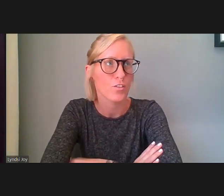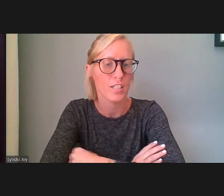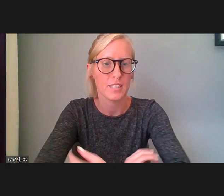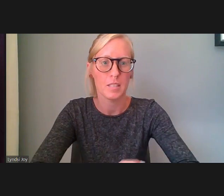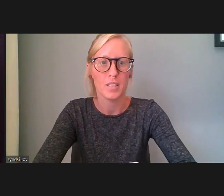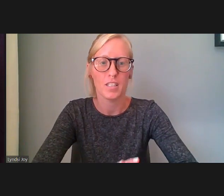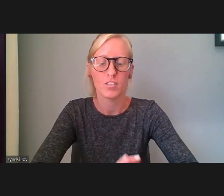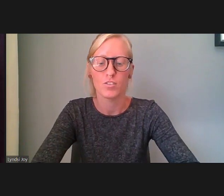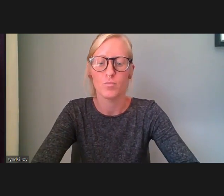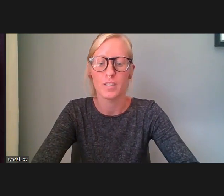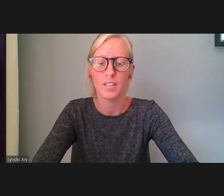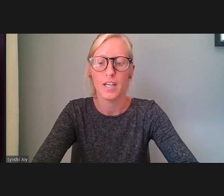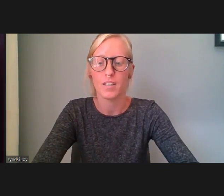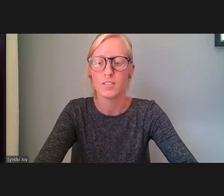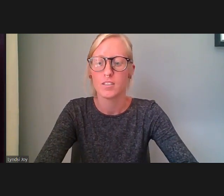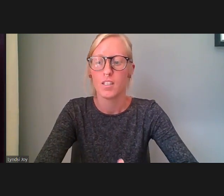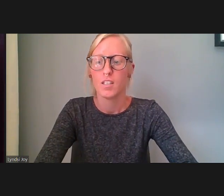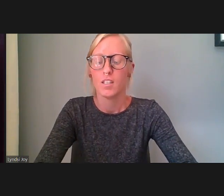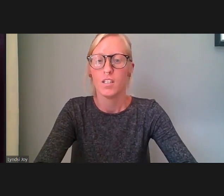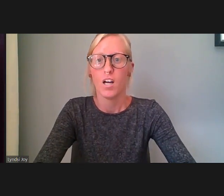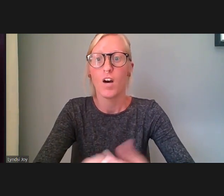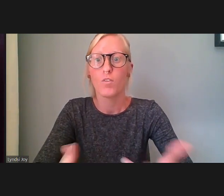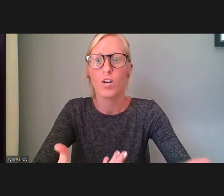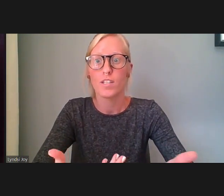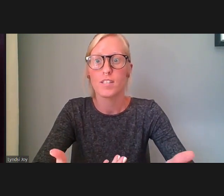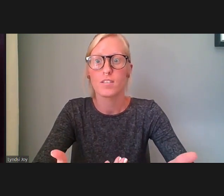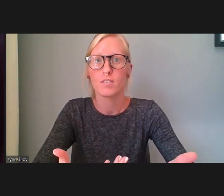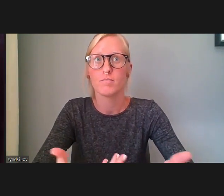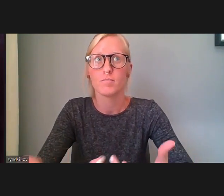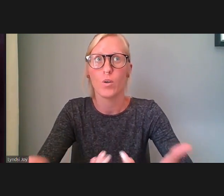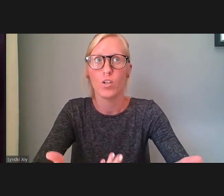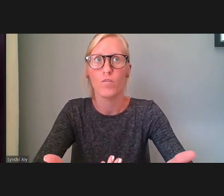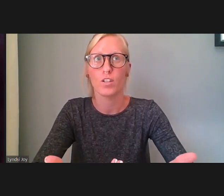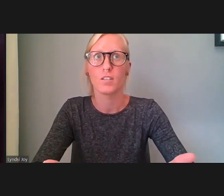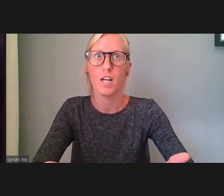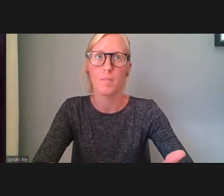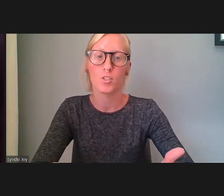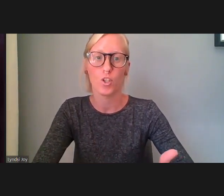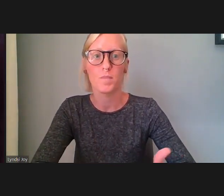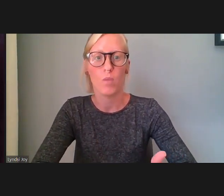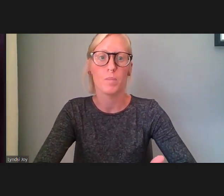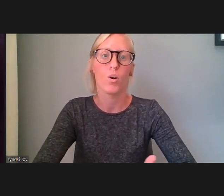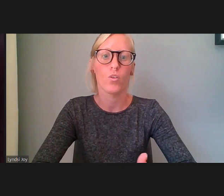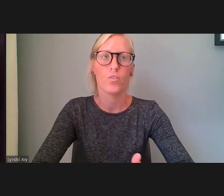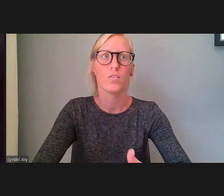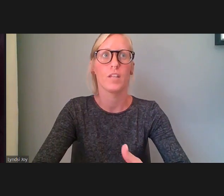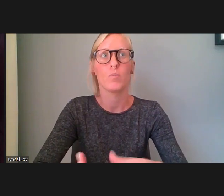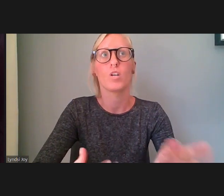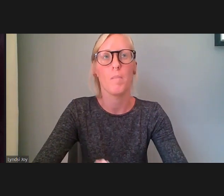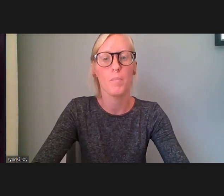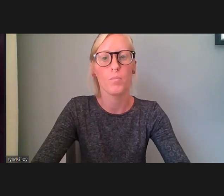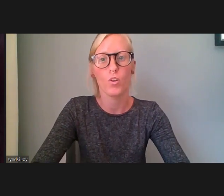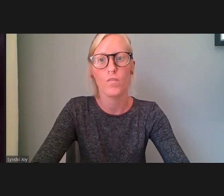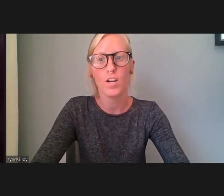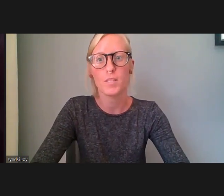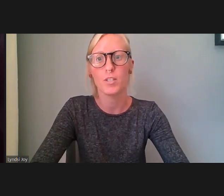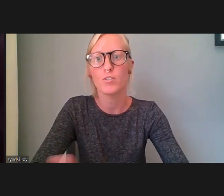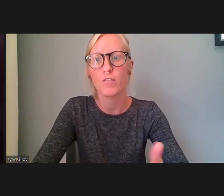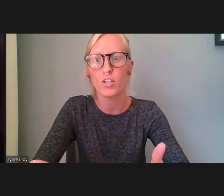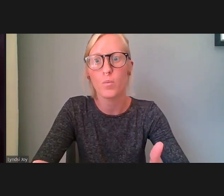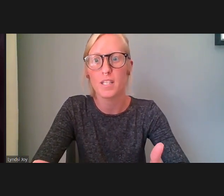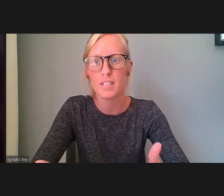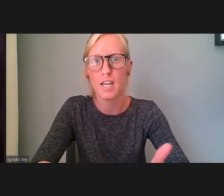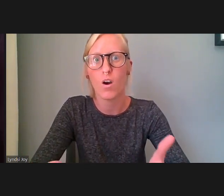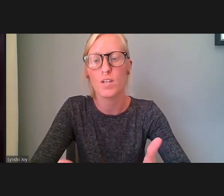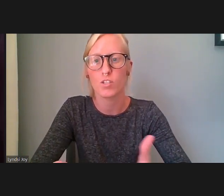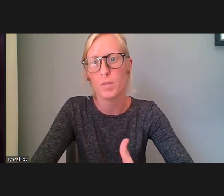that's good for like teaming to be like, of course, going over terms that we both like will come up in both of ours, but you